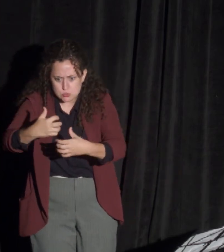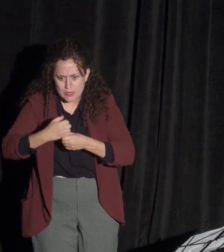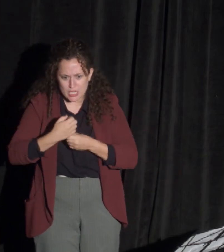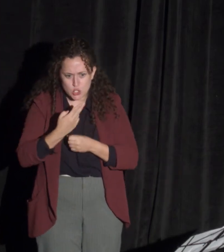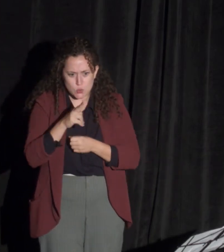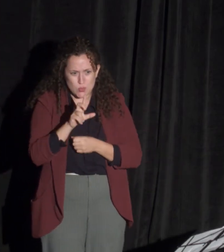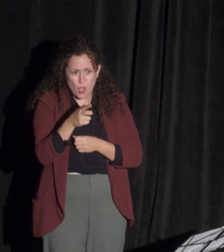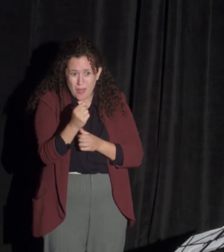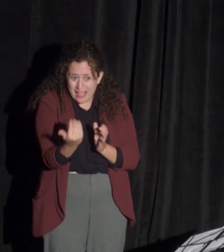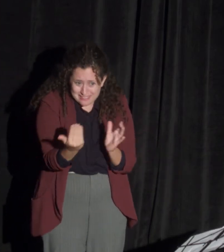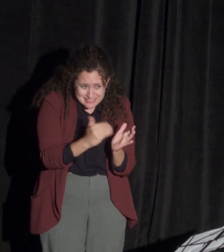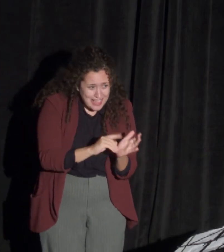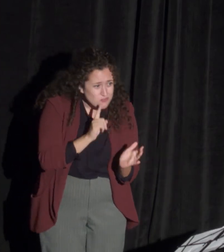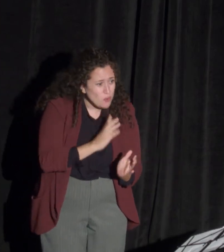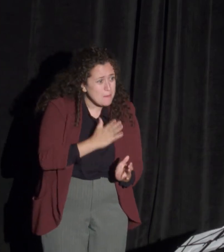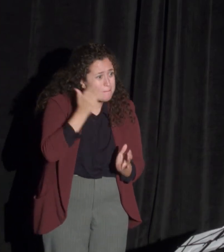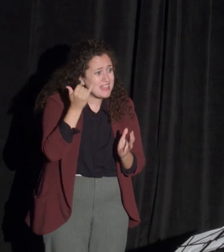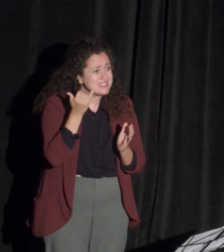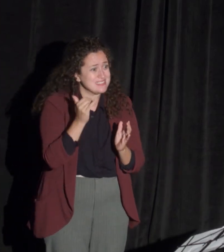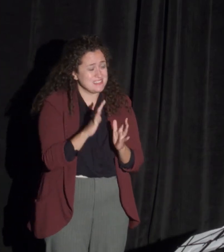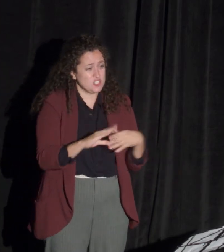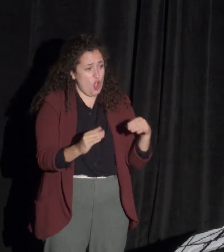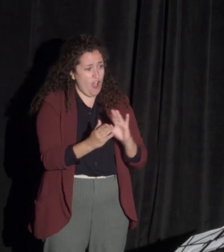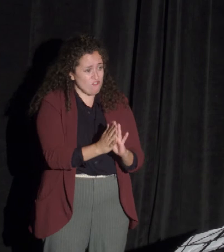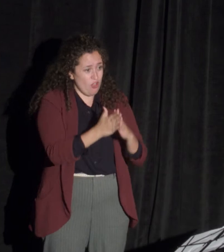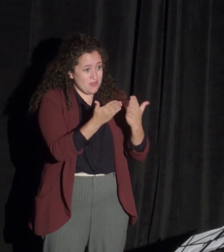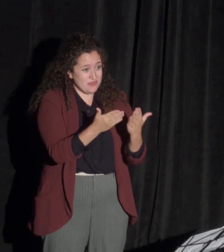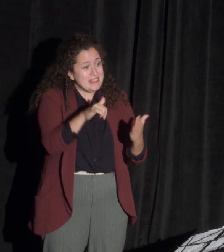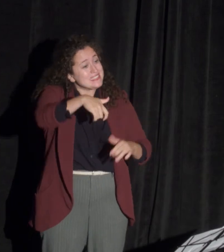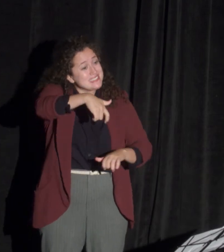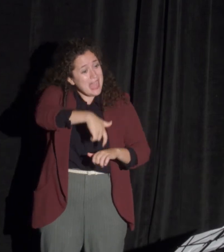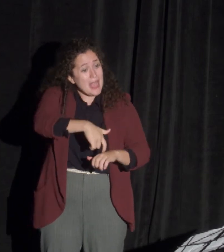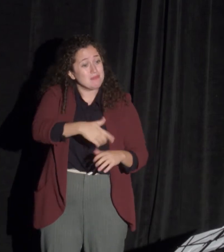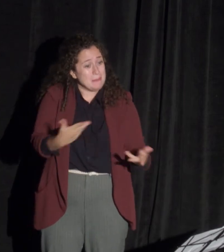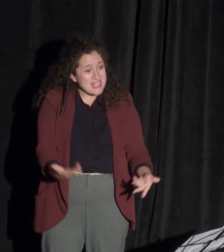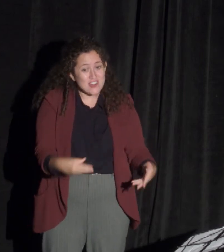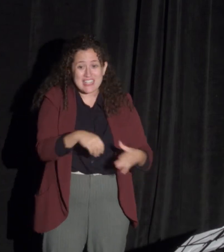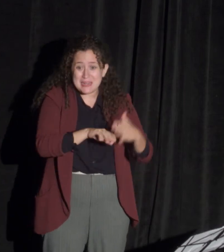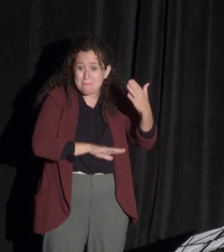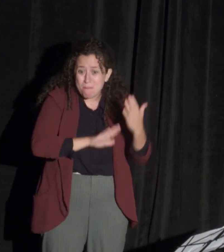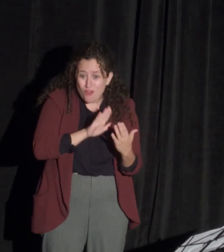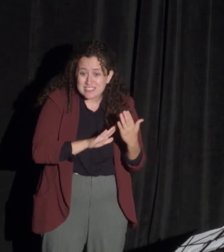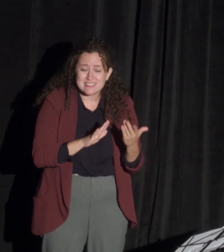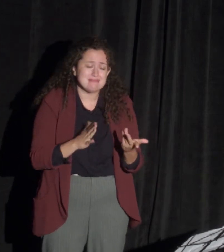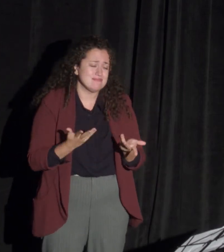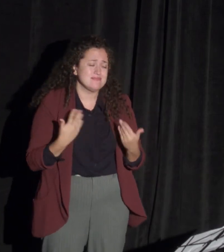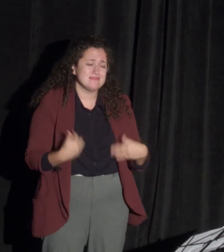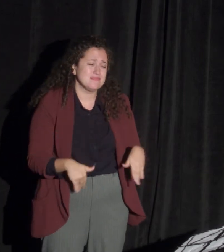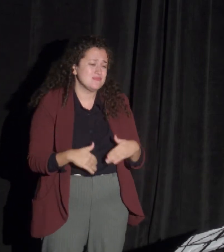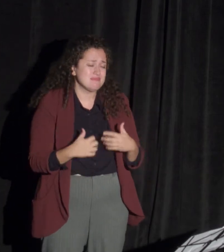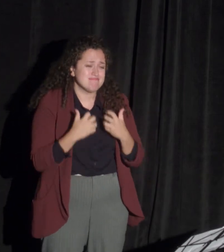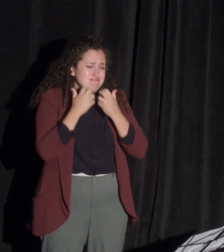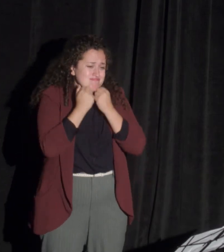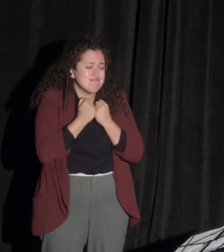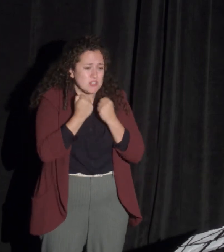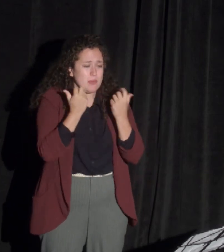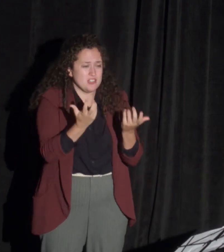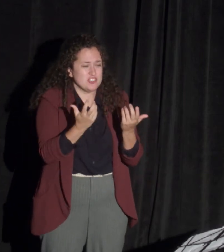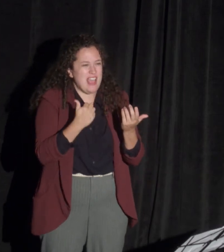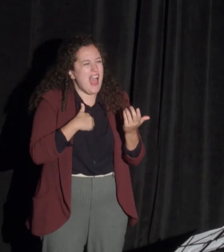time in person, which means a lot, really. I'd somehow gotten it into my head that second novels, especially second novels,